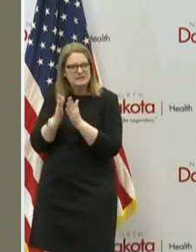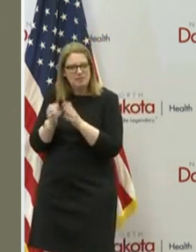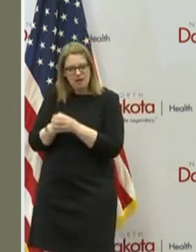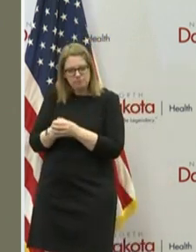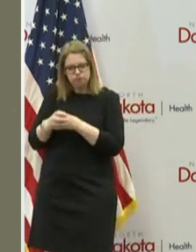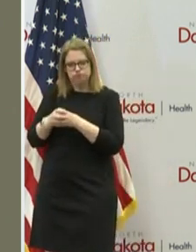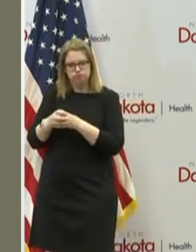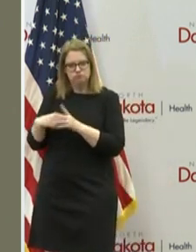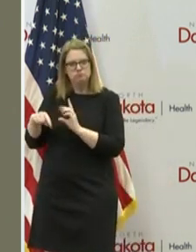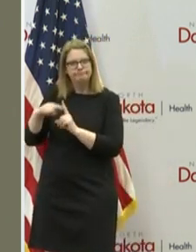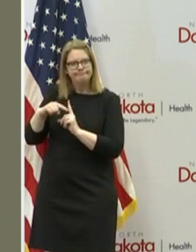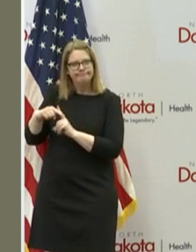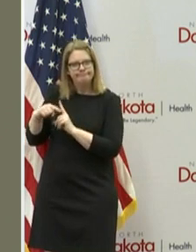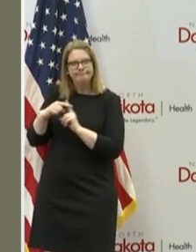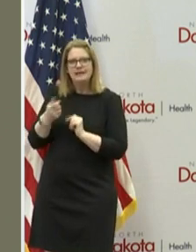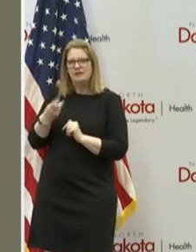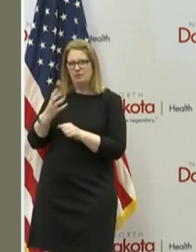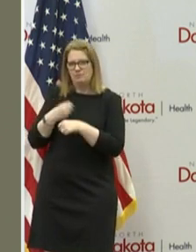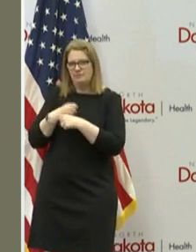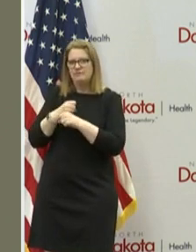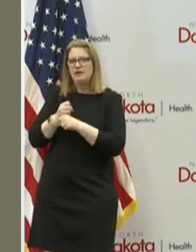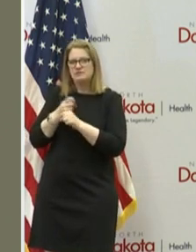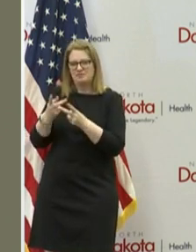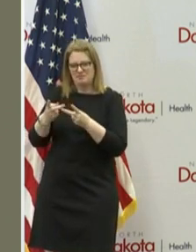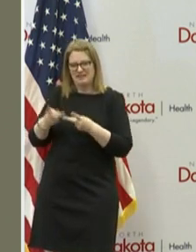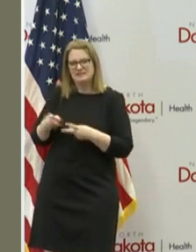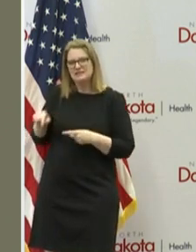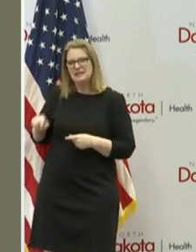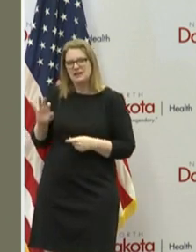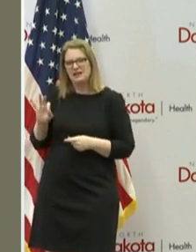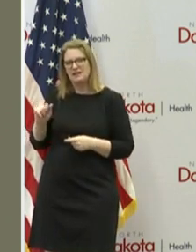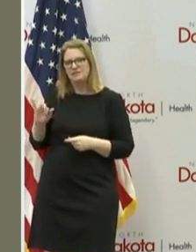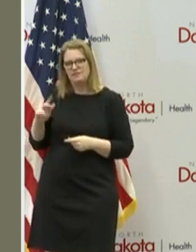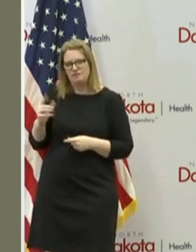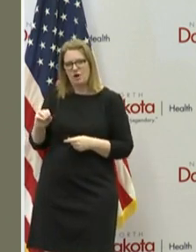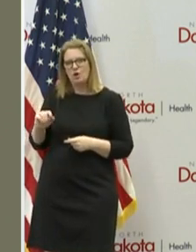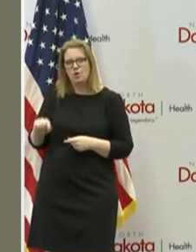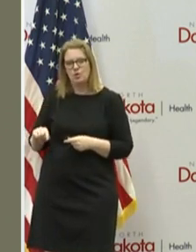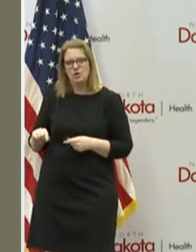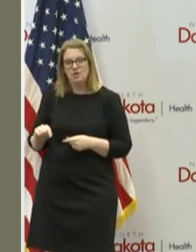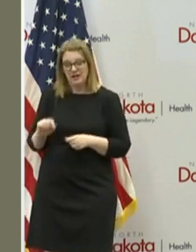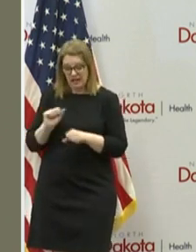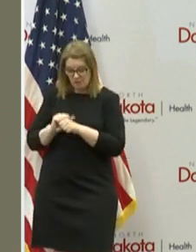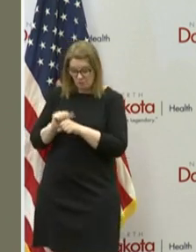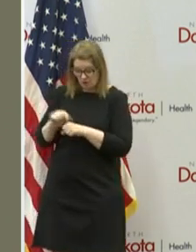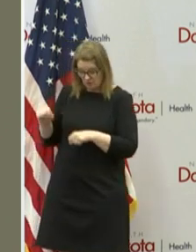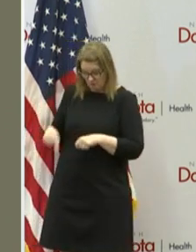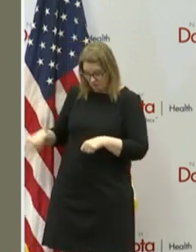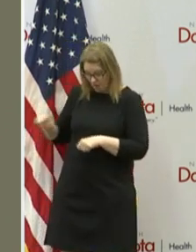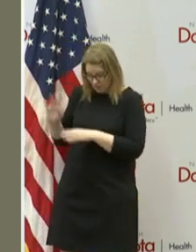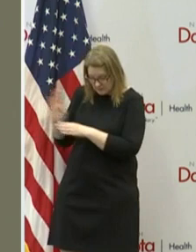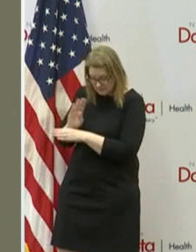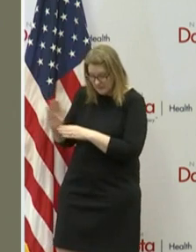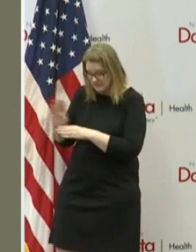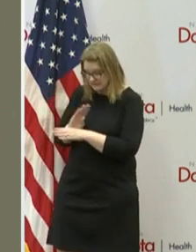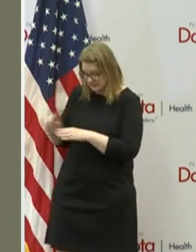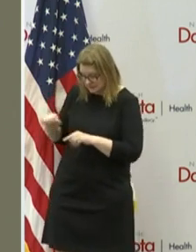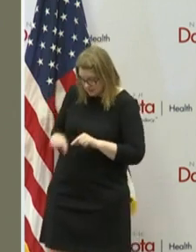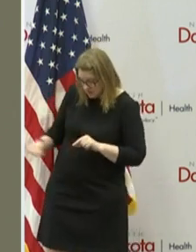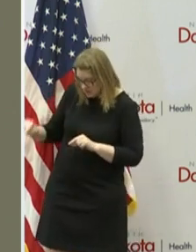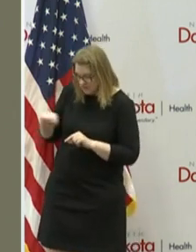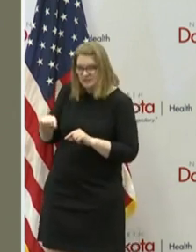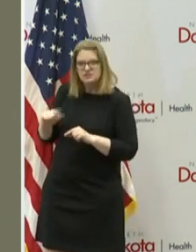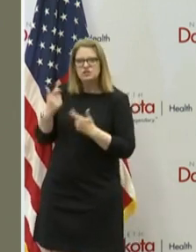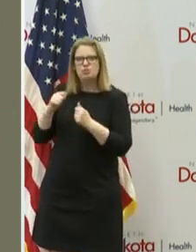few manufacturing facilities in Fargo, and again working really closely with those employers to try to avoid any kind